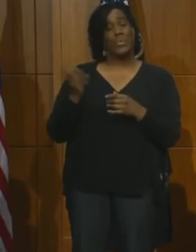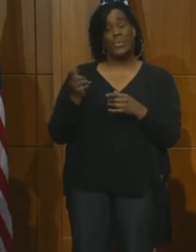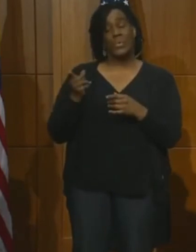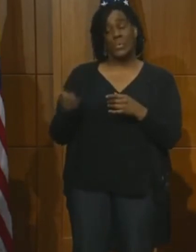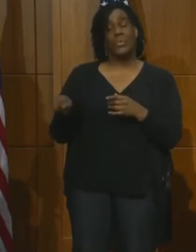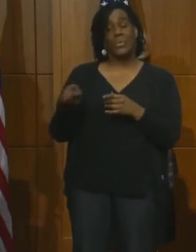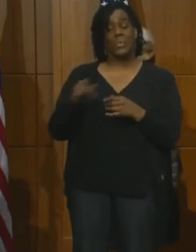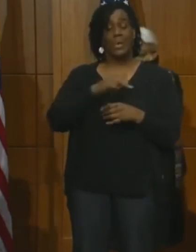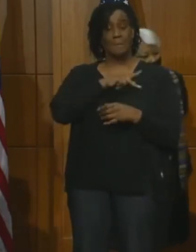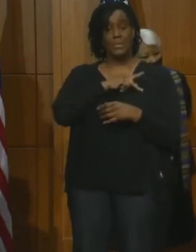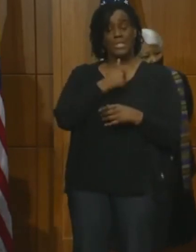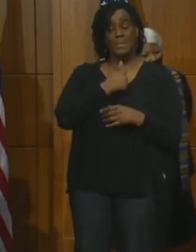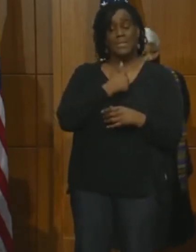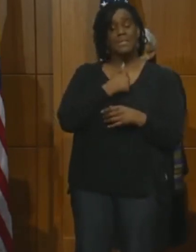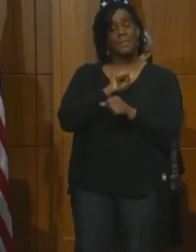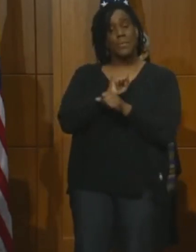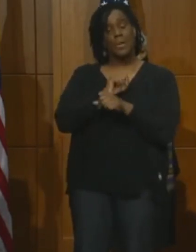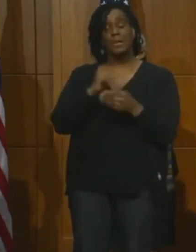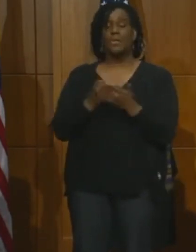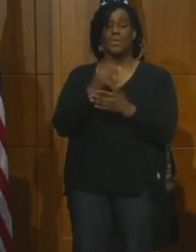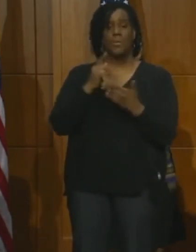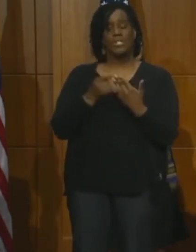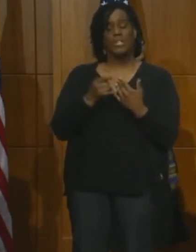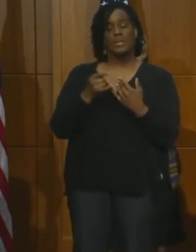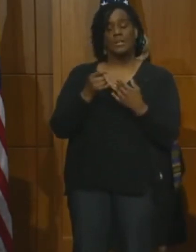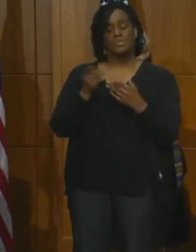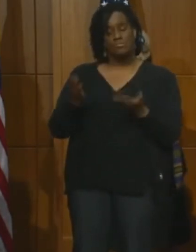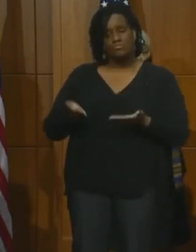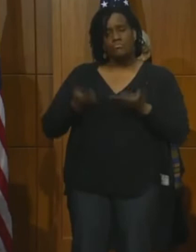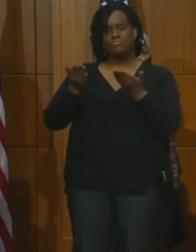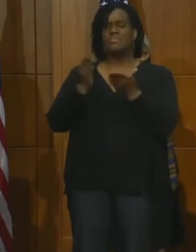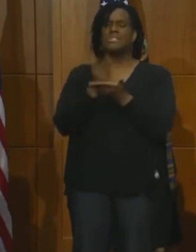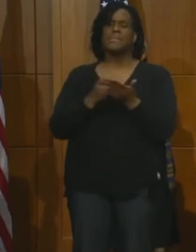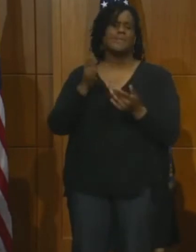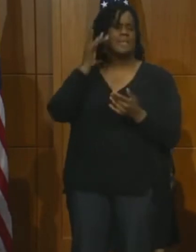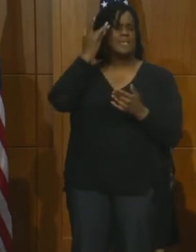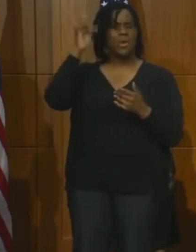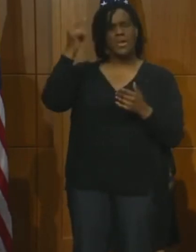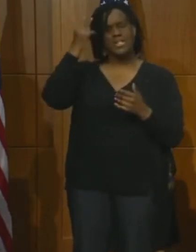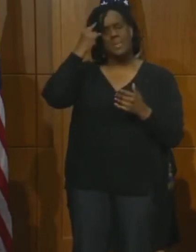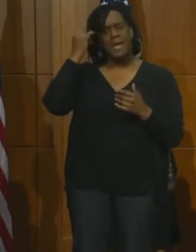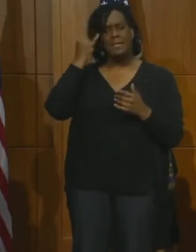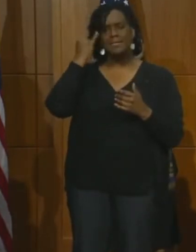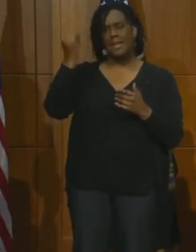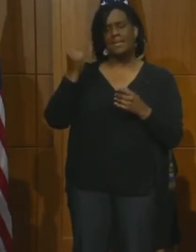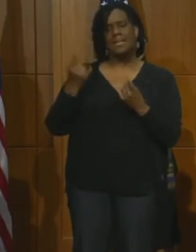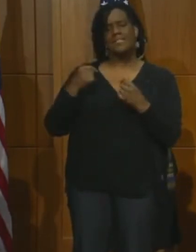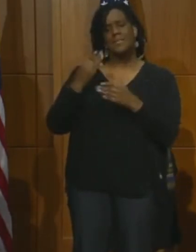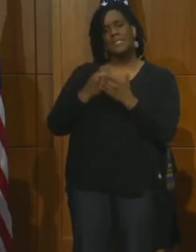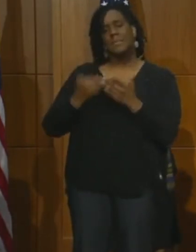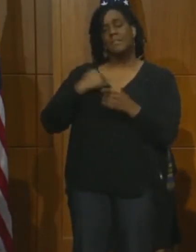personally working on a new project to propel some of the brightest minds and ideas emerging from some of